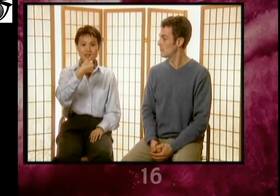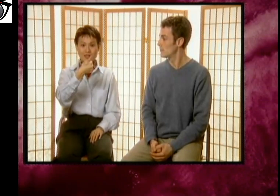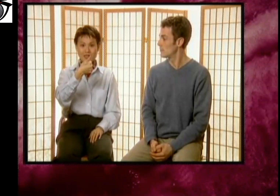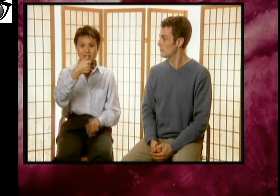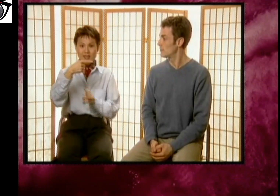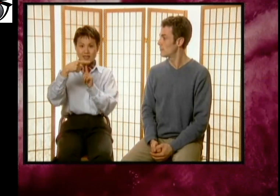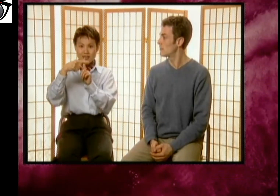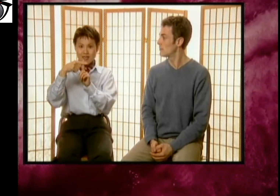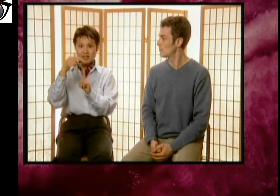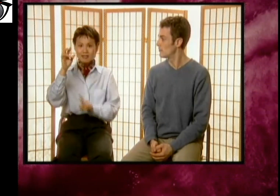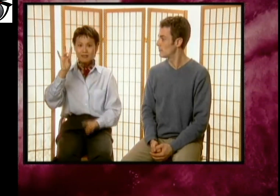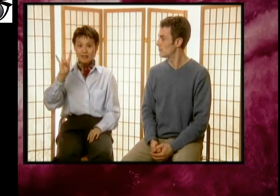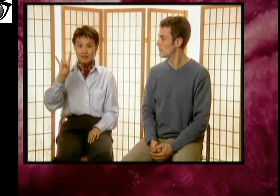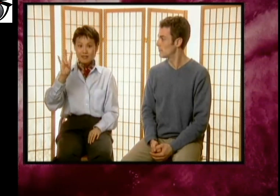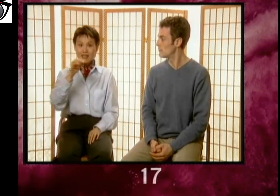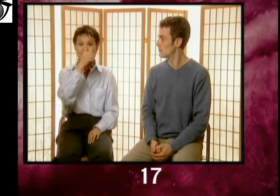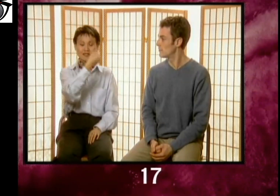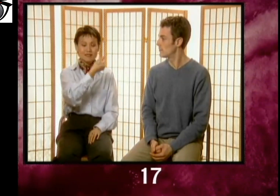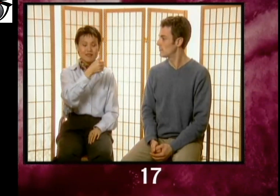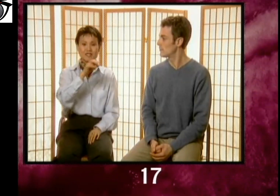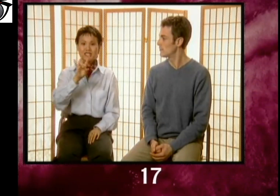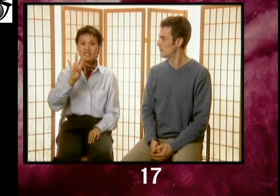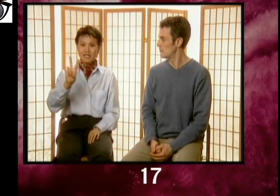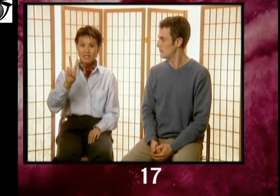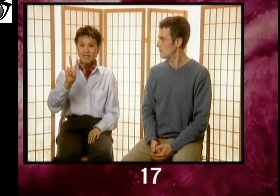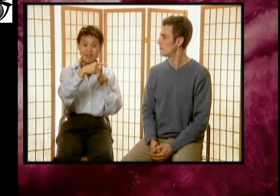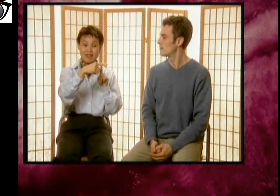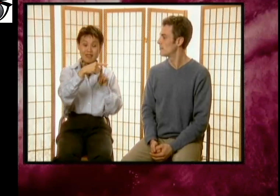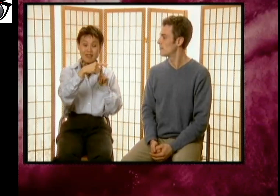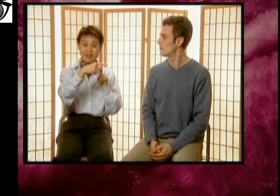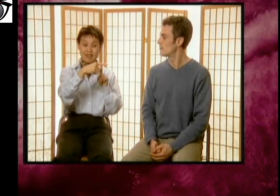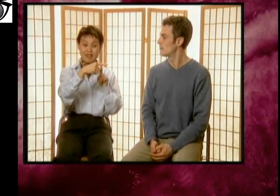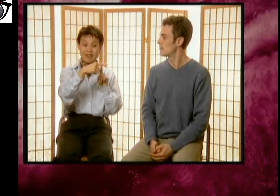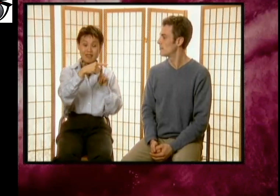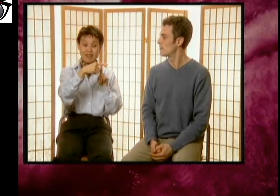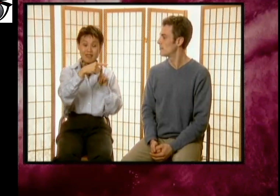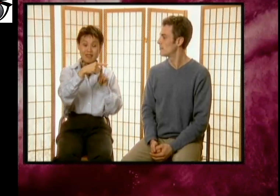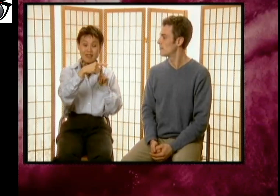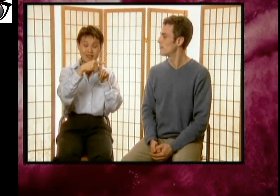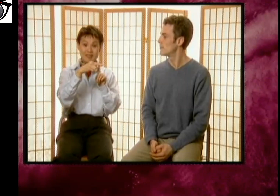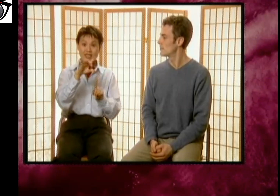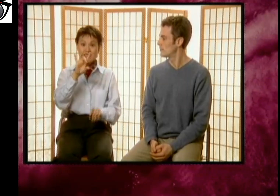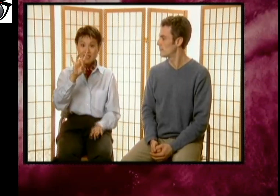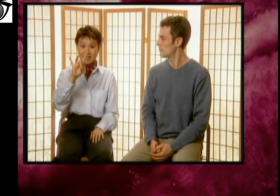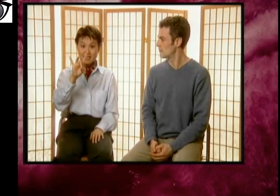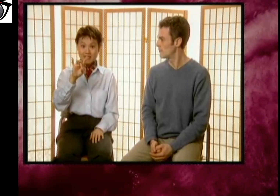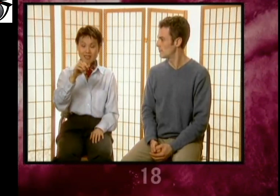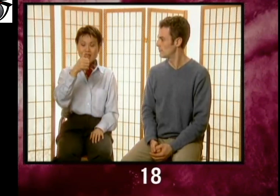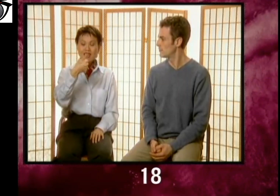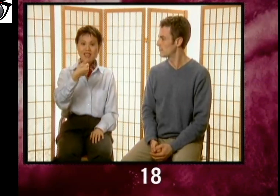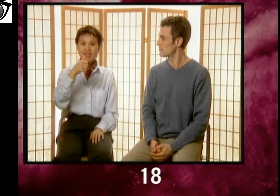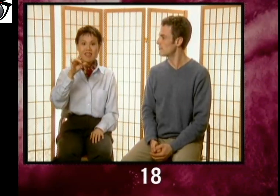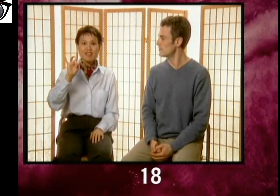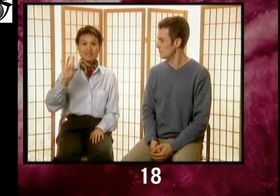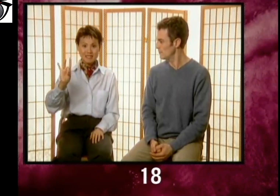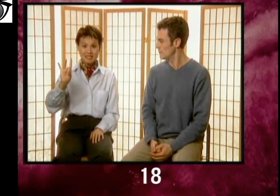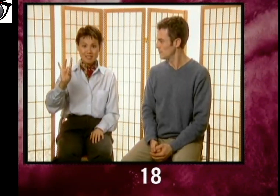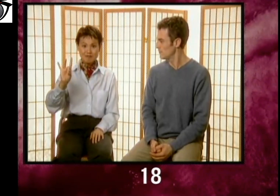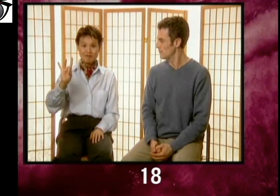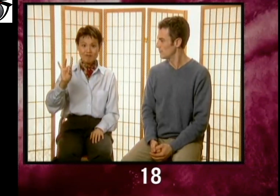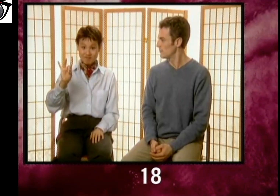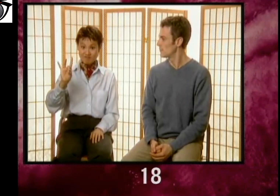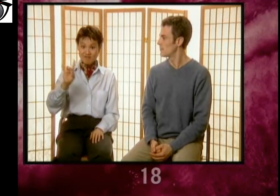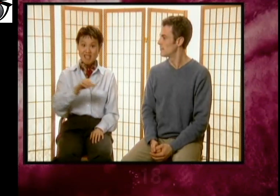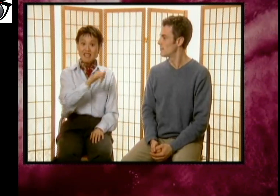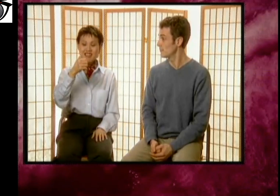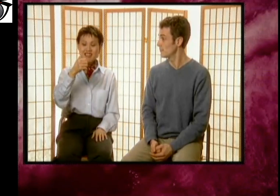16. 10 plus 7, 17. 10 plus 8,